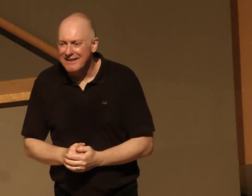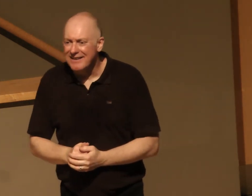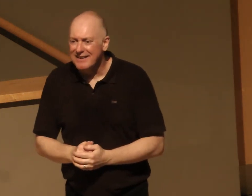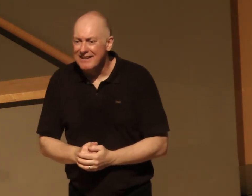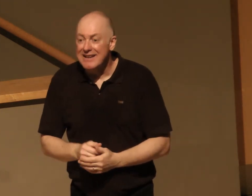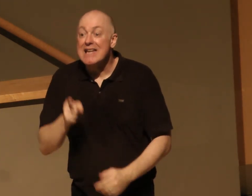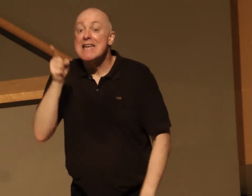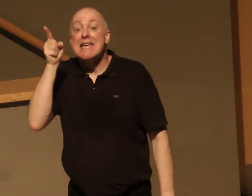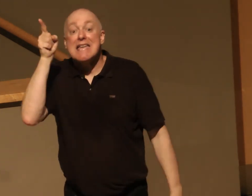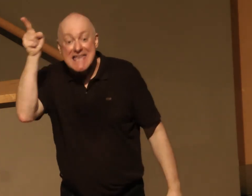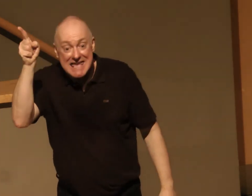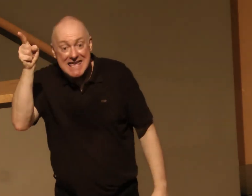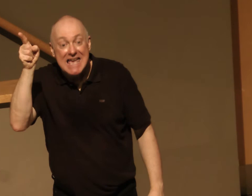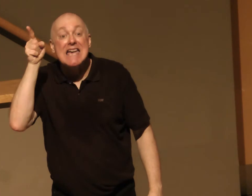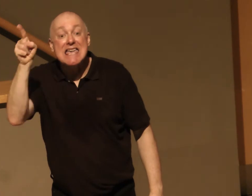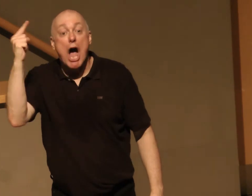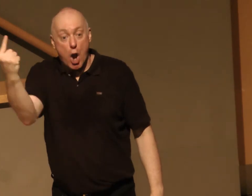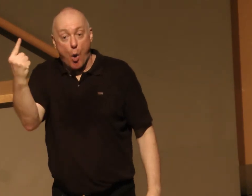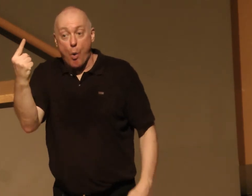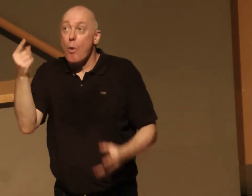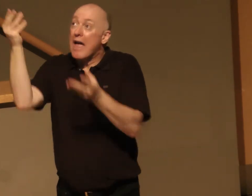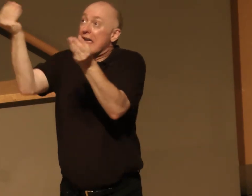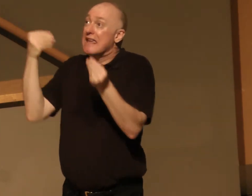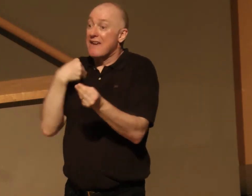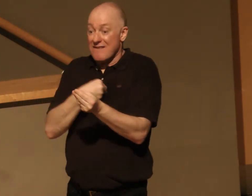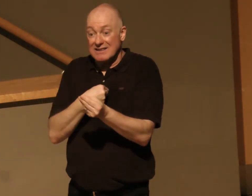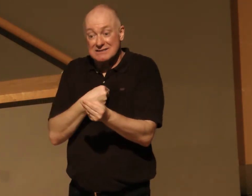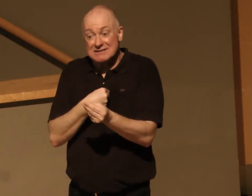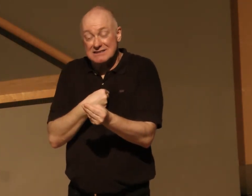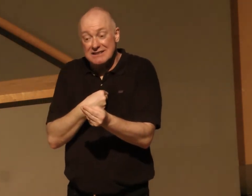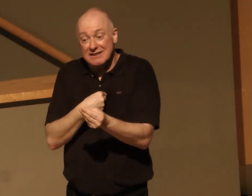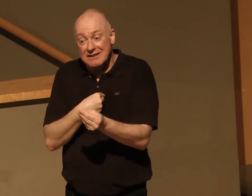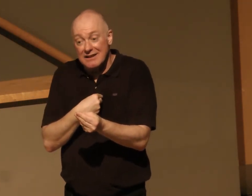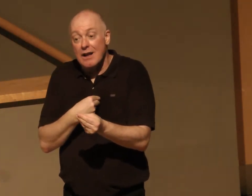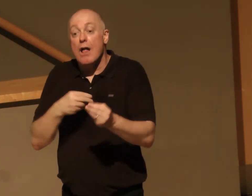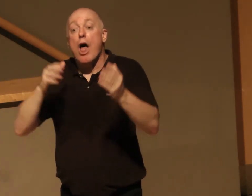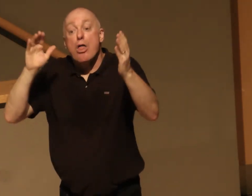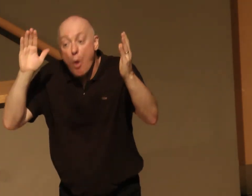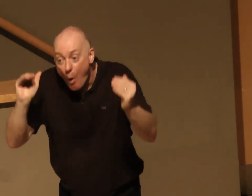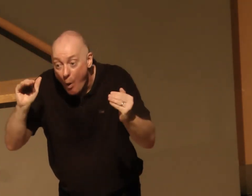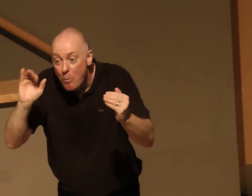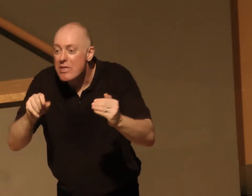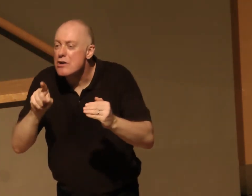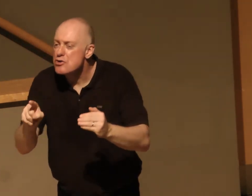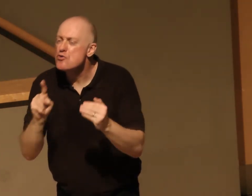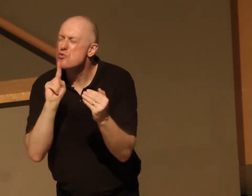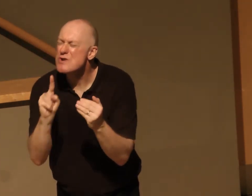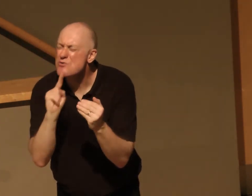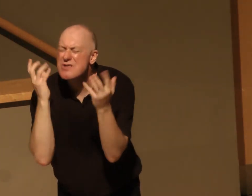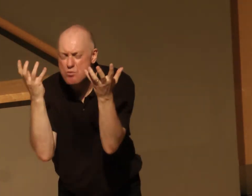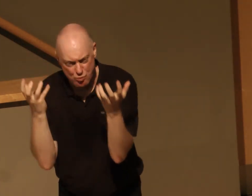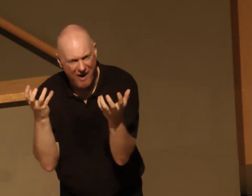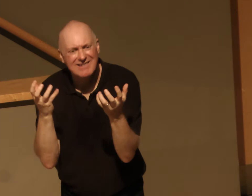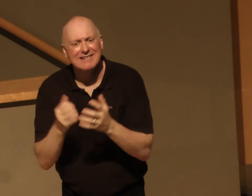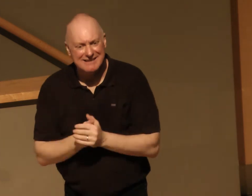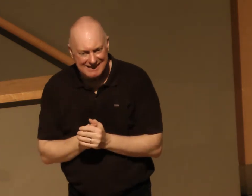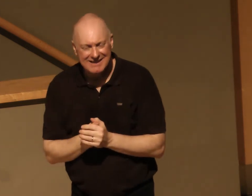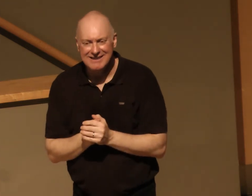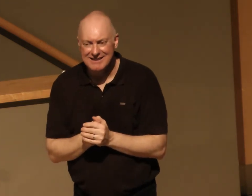he he alone will give us give you the hope that you so desperately see especially if you're